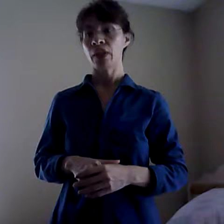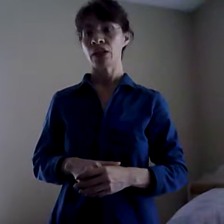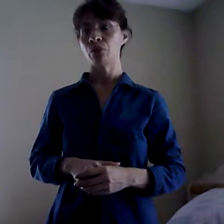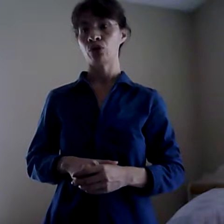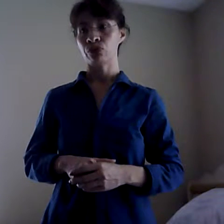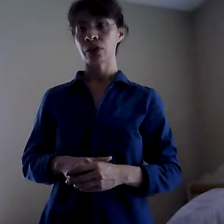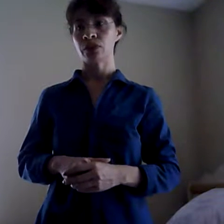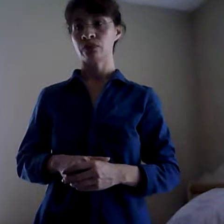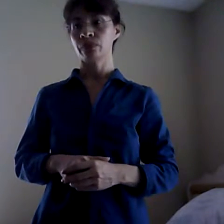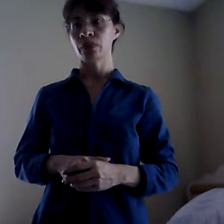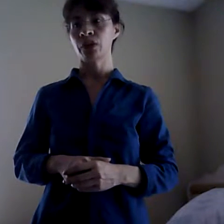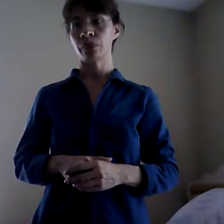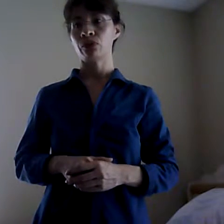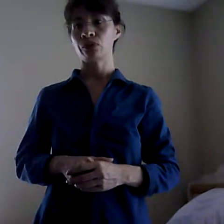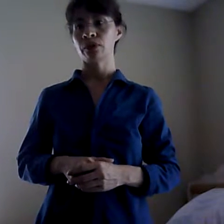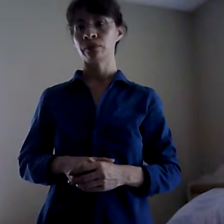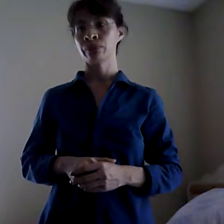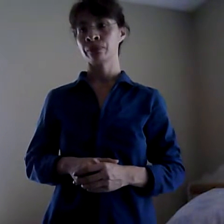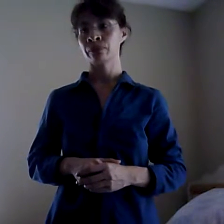That's perfect. That's perfect.